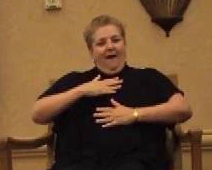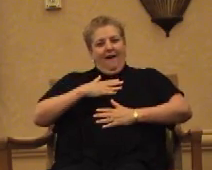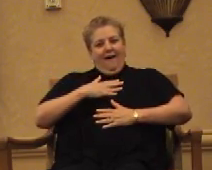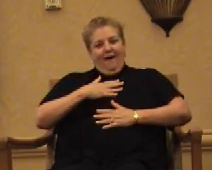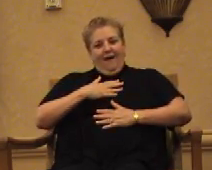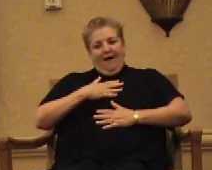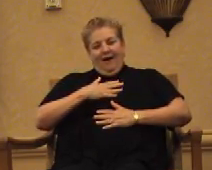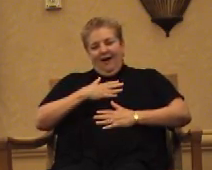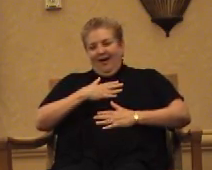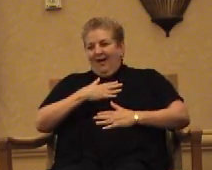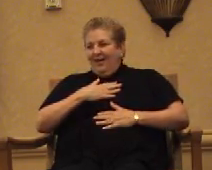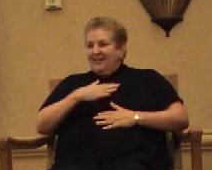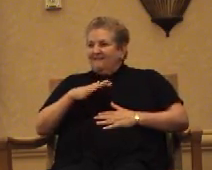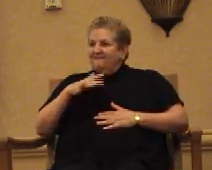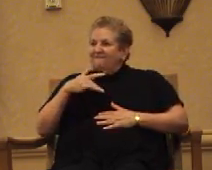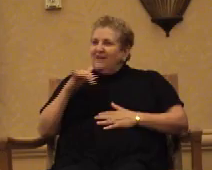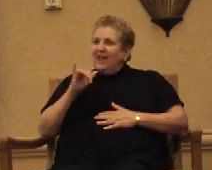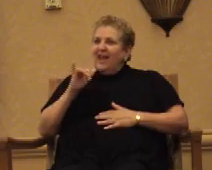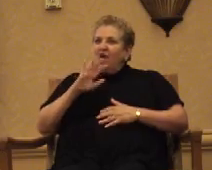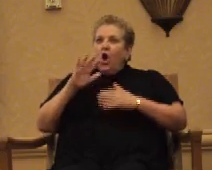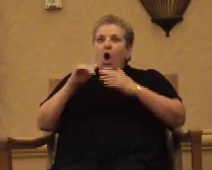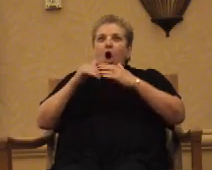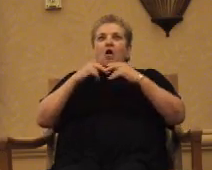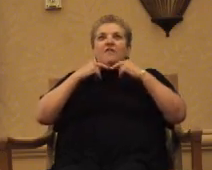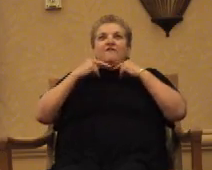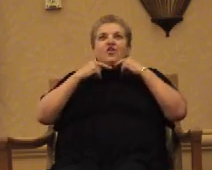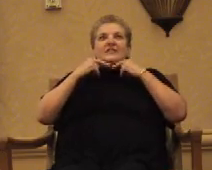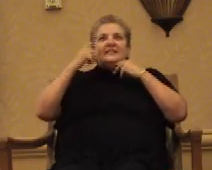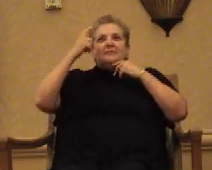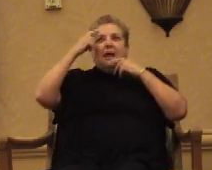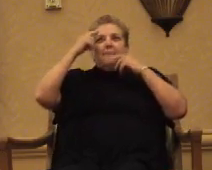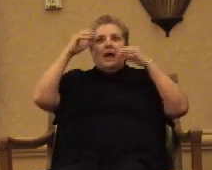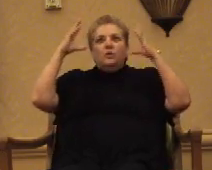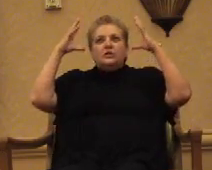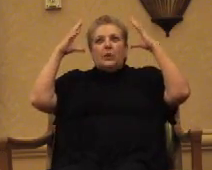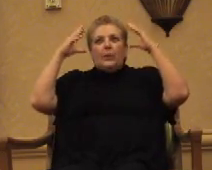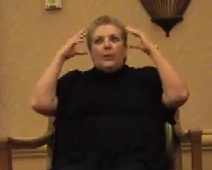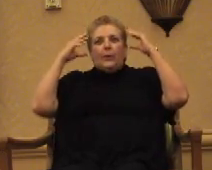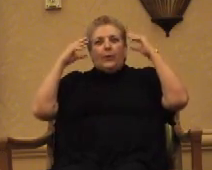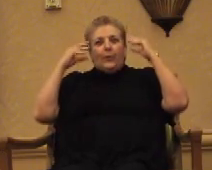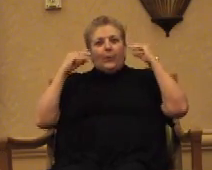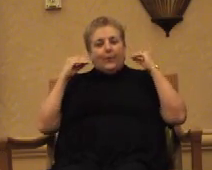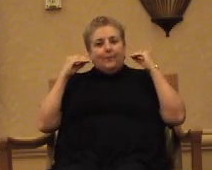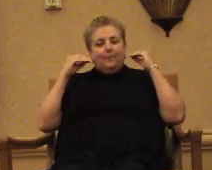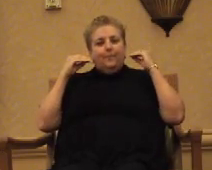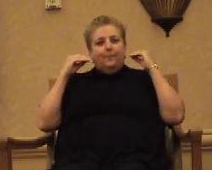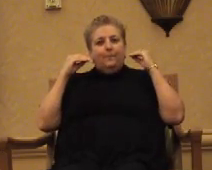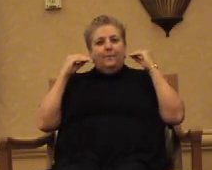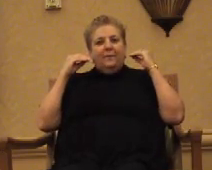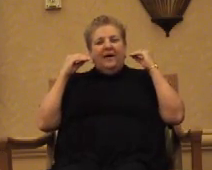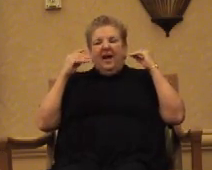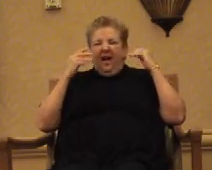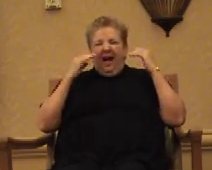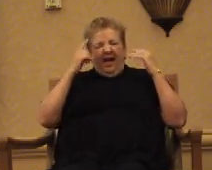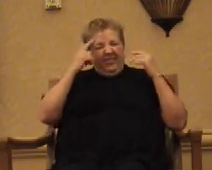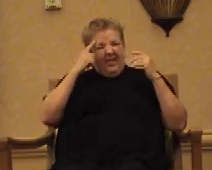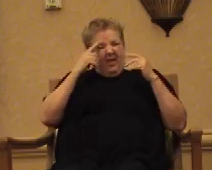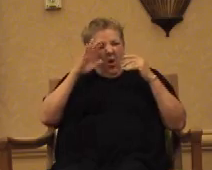and it felt like all the voices quieted down. And it felt, and I think we're all like searching for